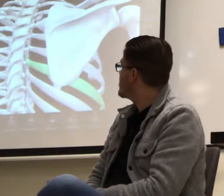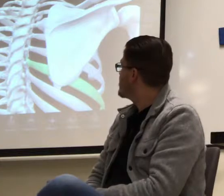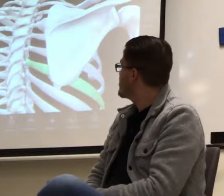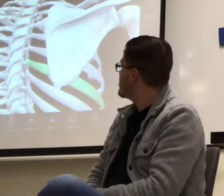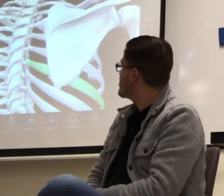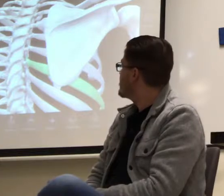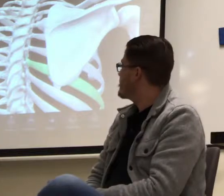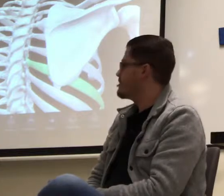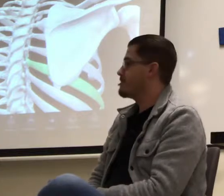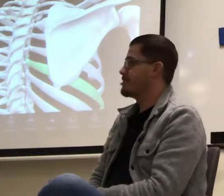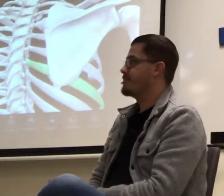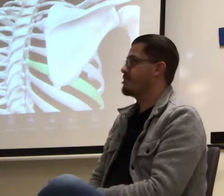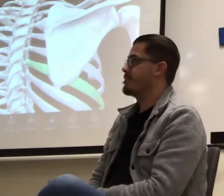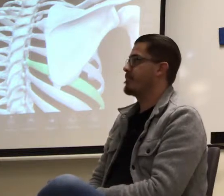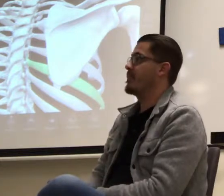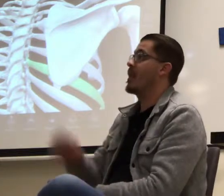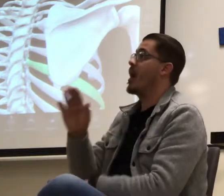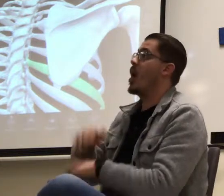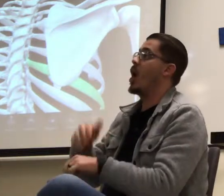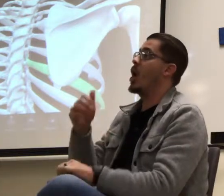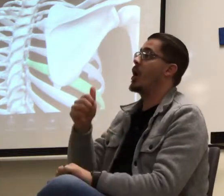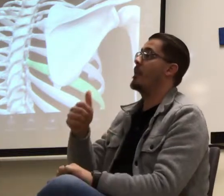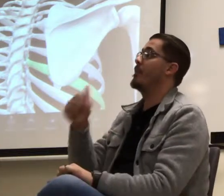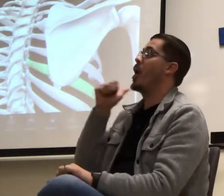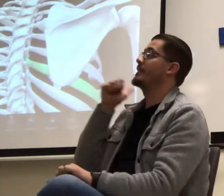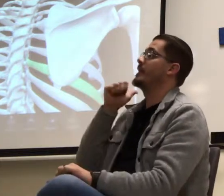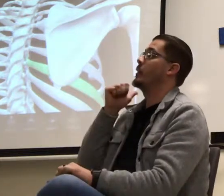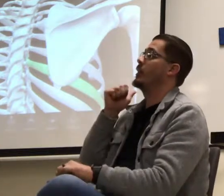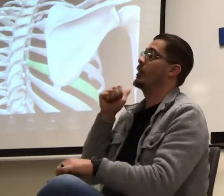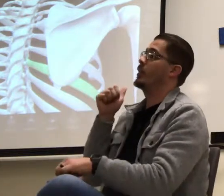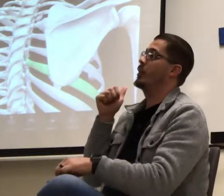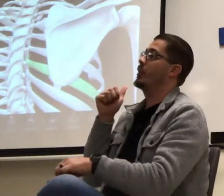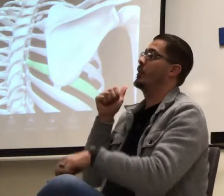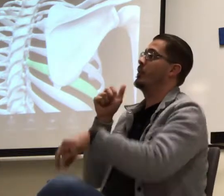So that's what I'm writing, on posterior thorax,